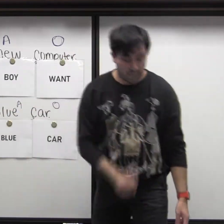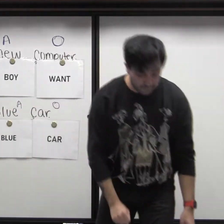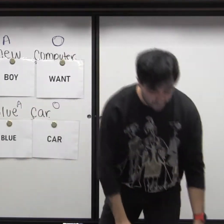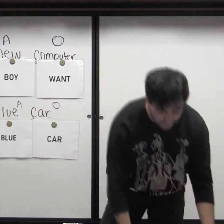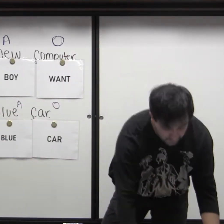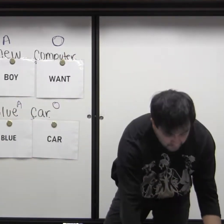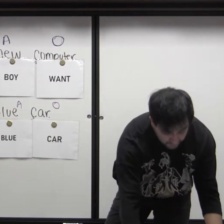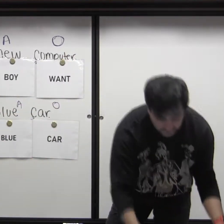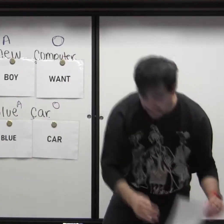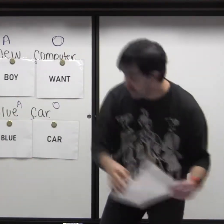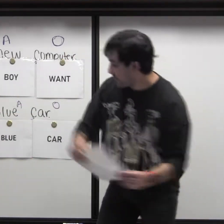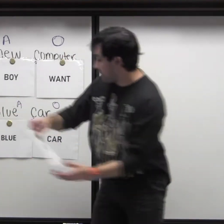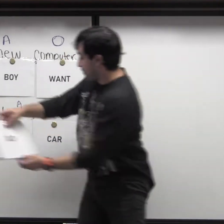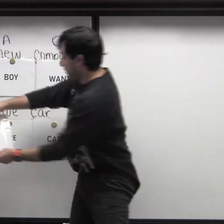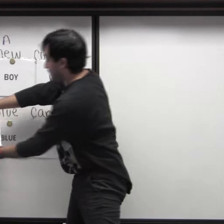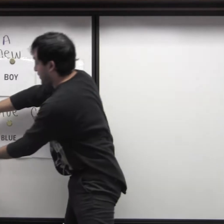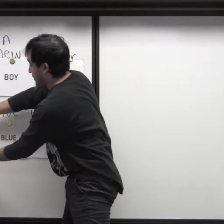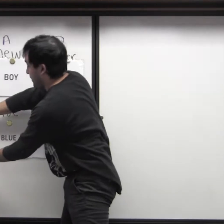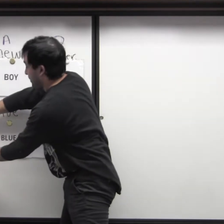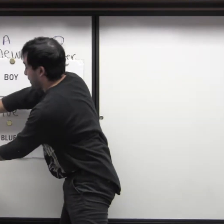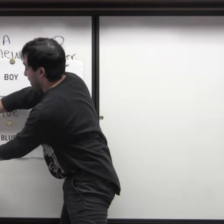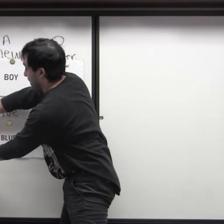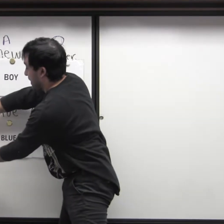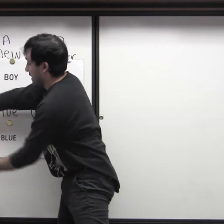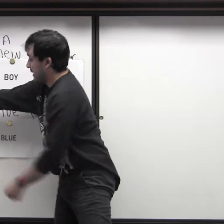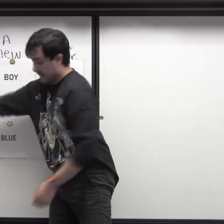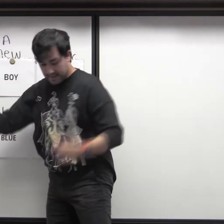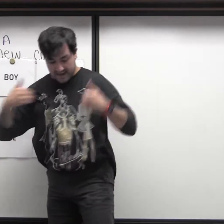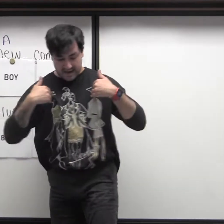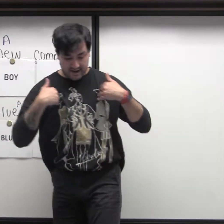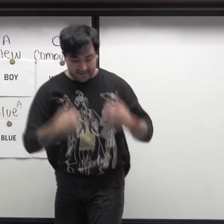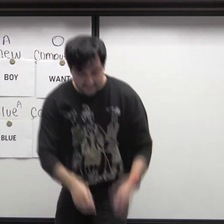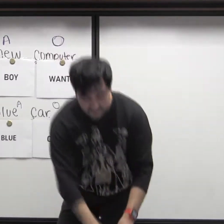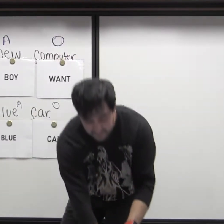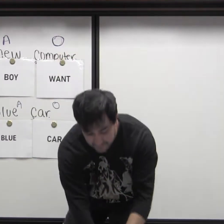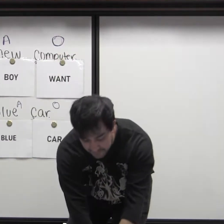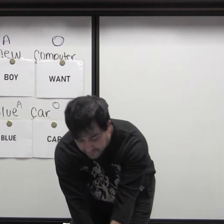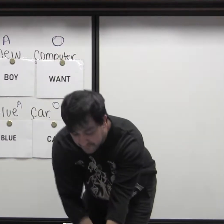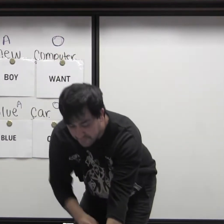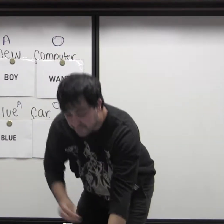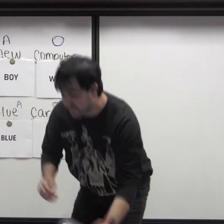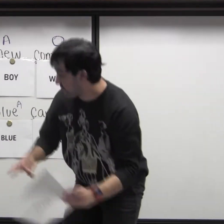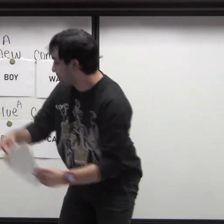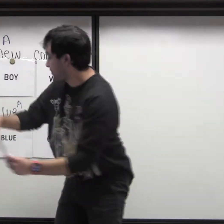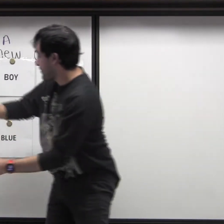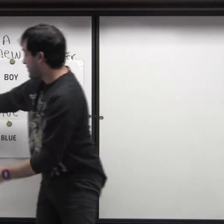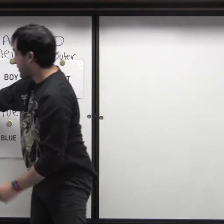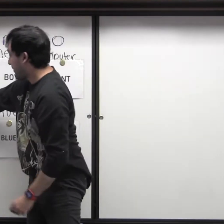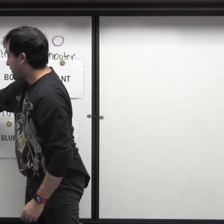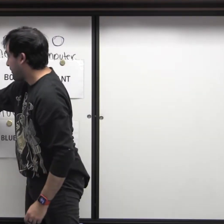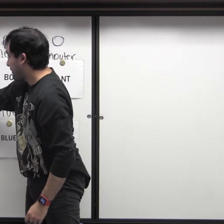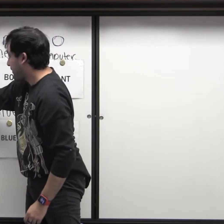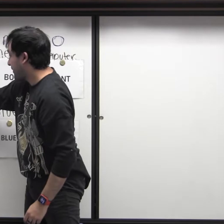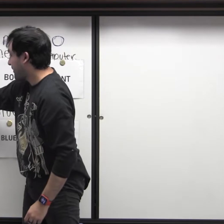our gloss to distinguish from our English so we do not get confused when we see lowercase.